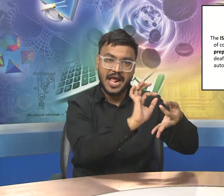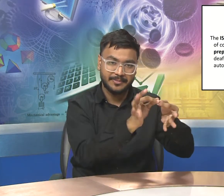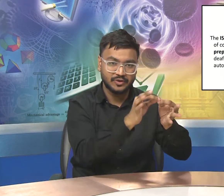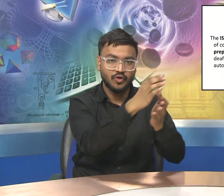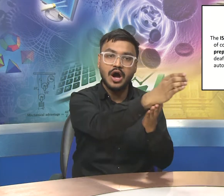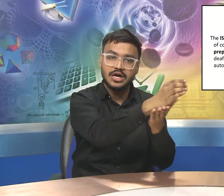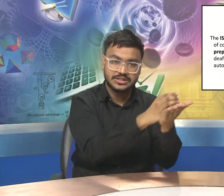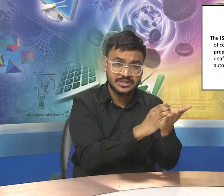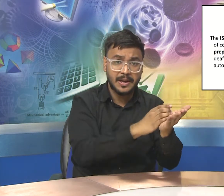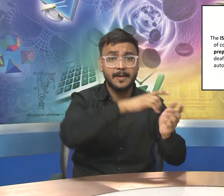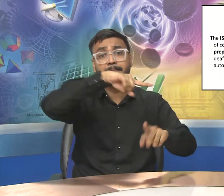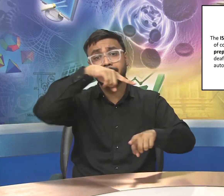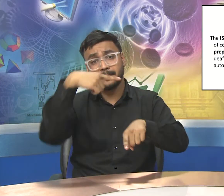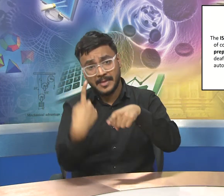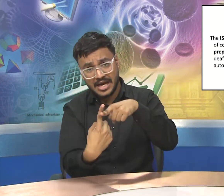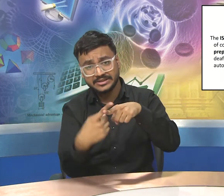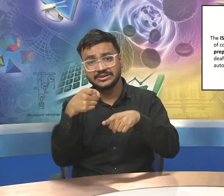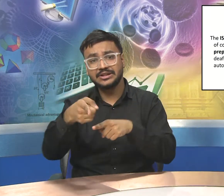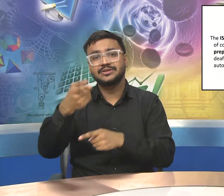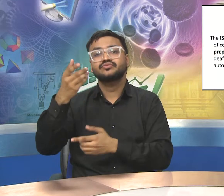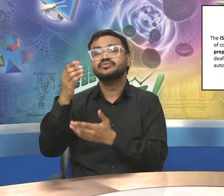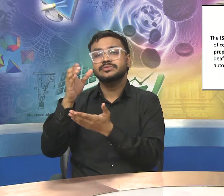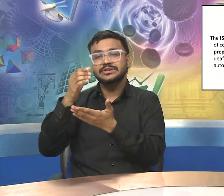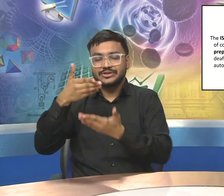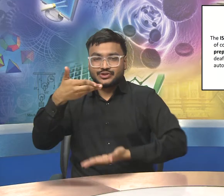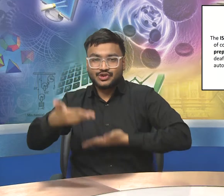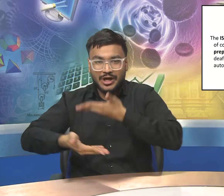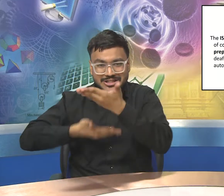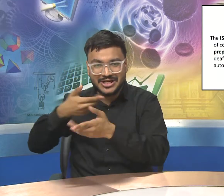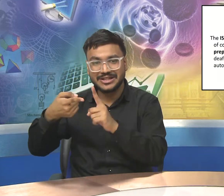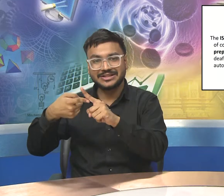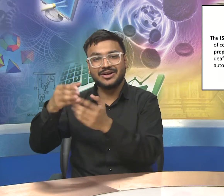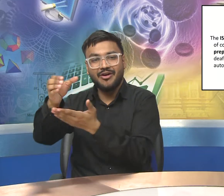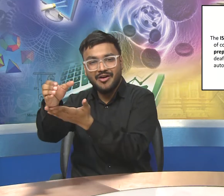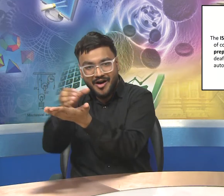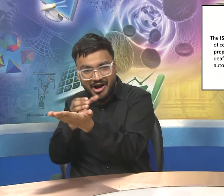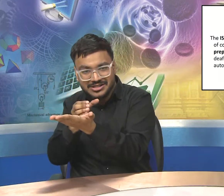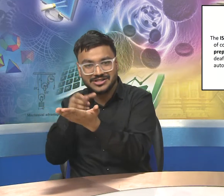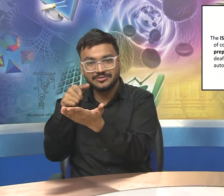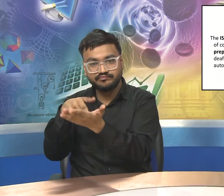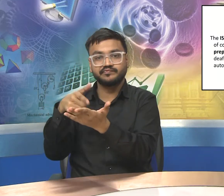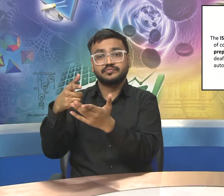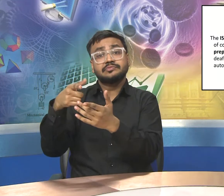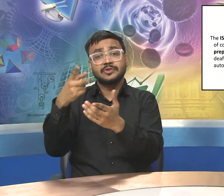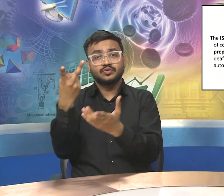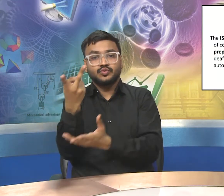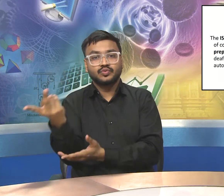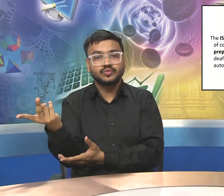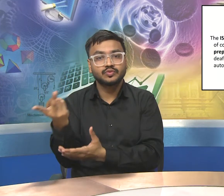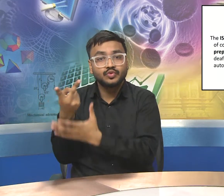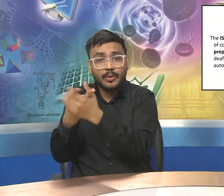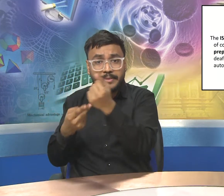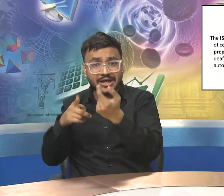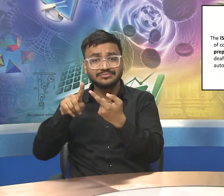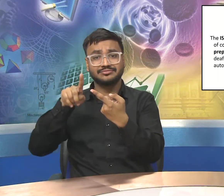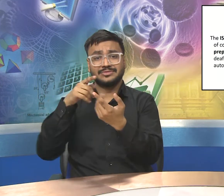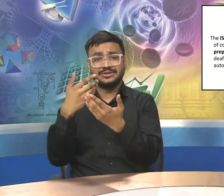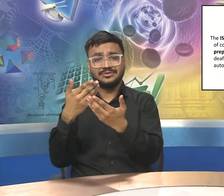with the goal of conducting research in ISL, training interpreters and preparing teachers